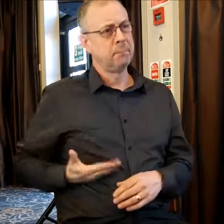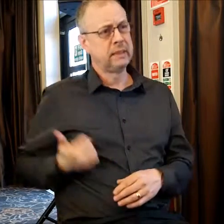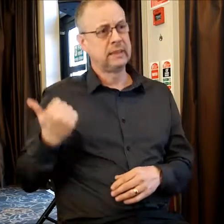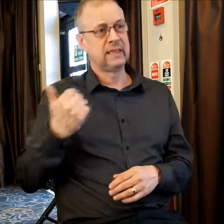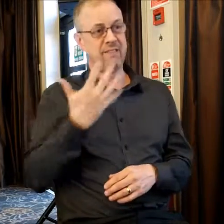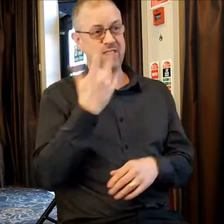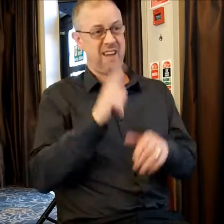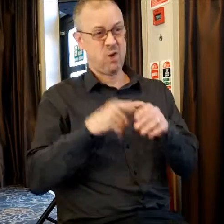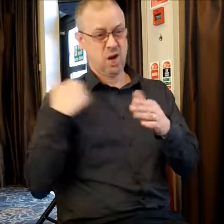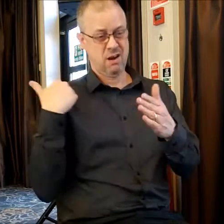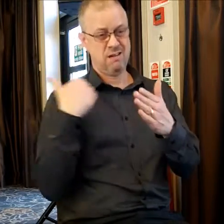lot more competition.